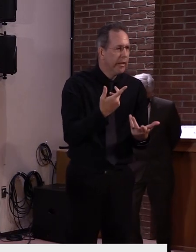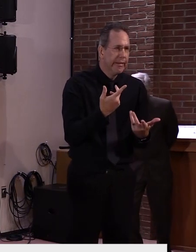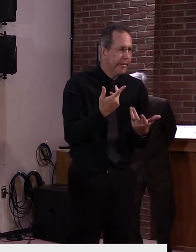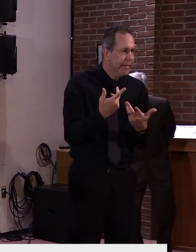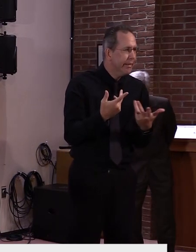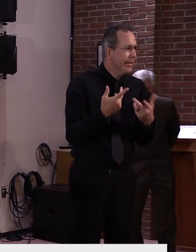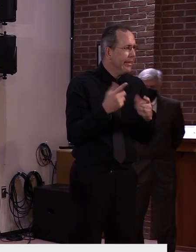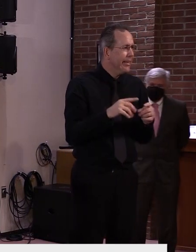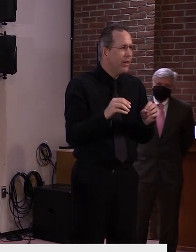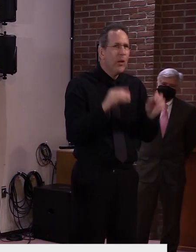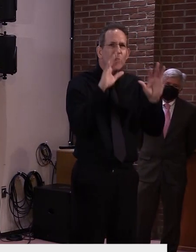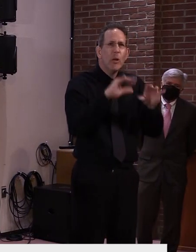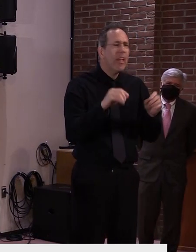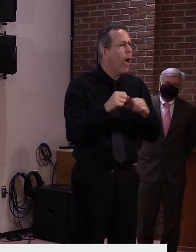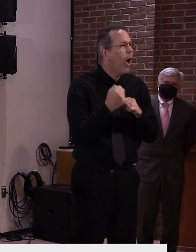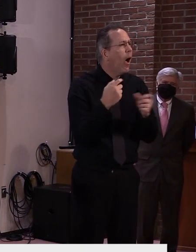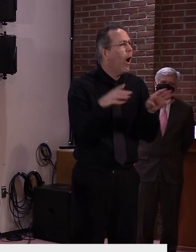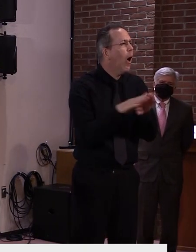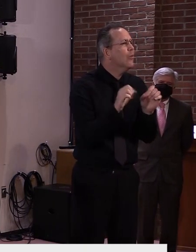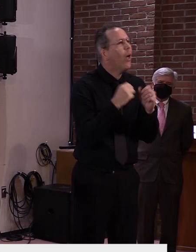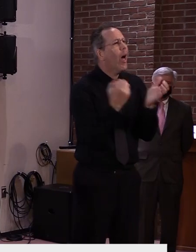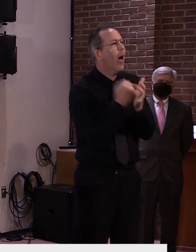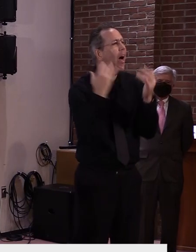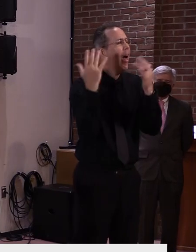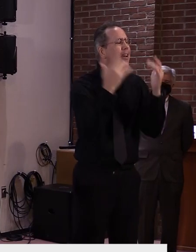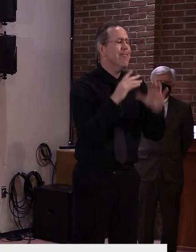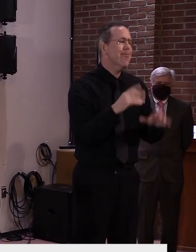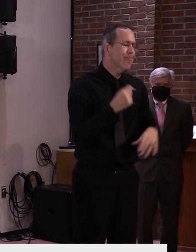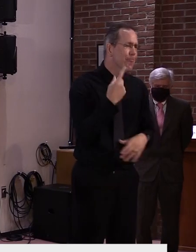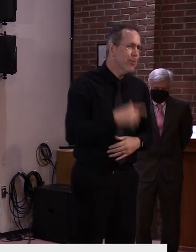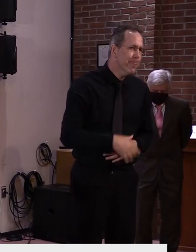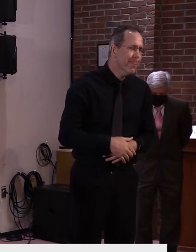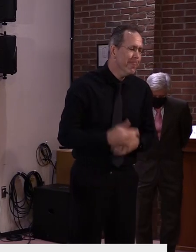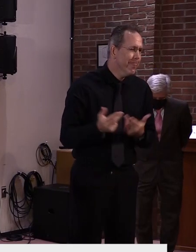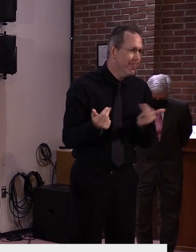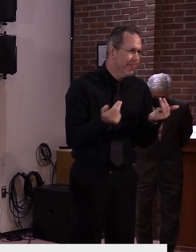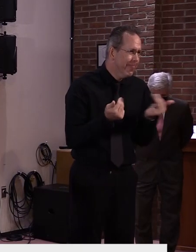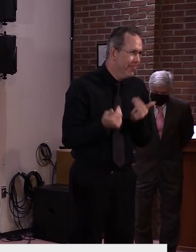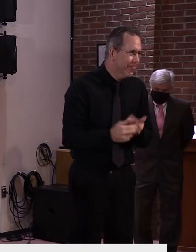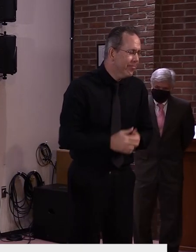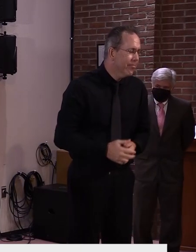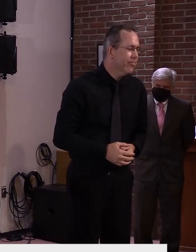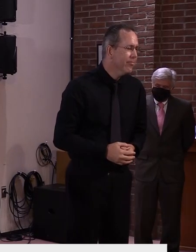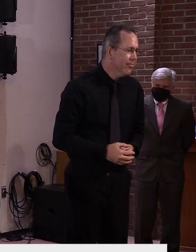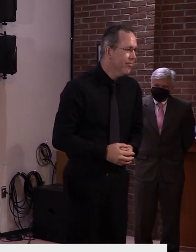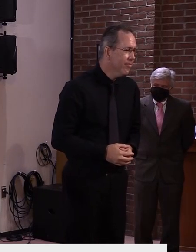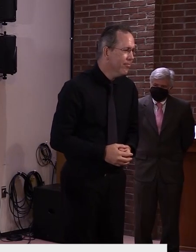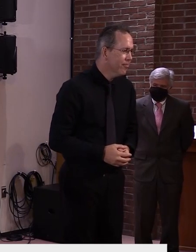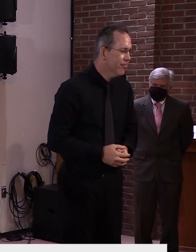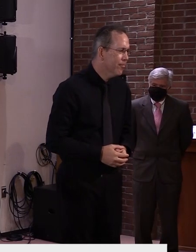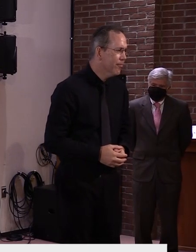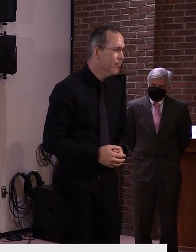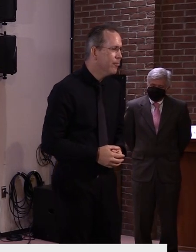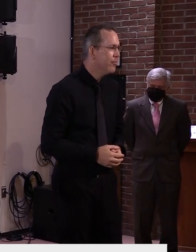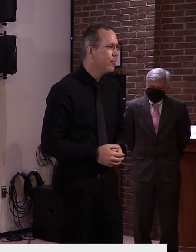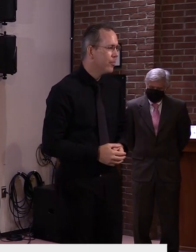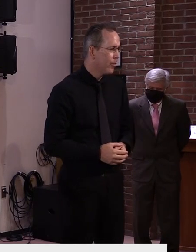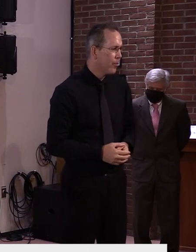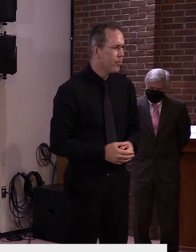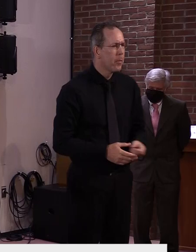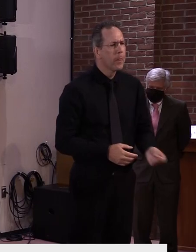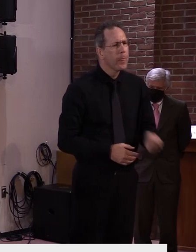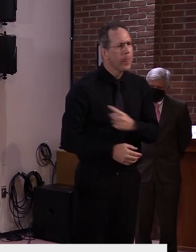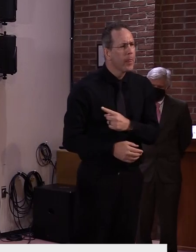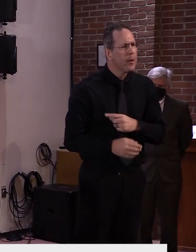time. Ann Wallace Allen, BT Digger. Hi, this too is a education question. For the